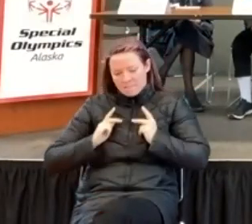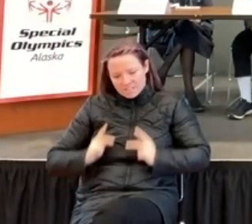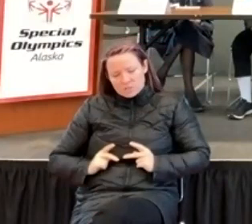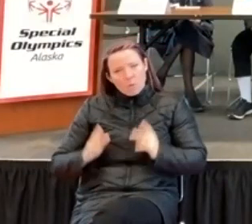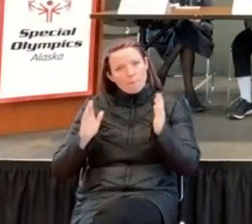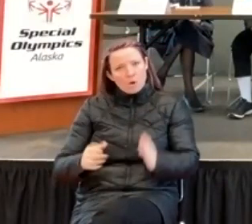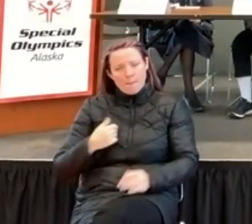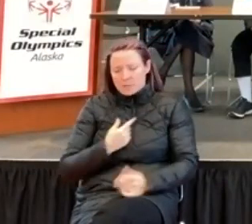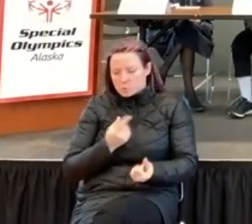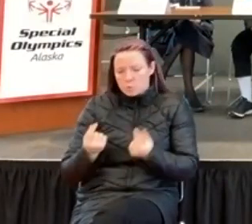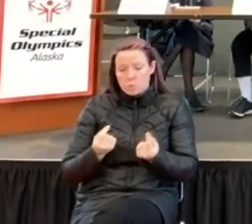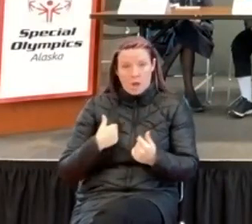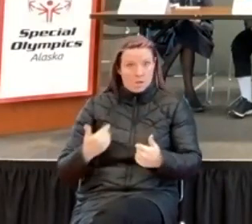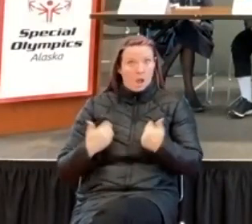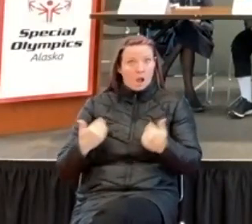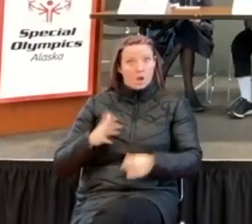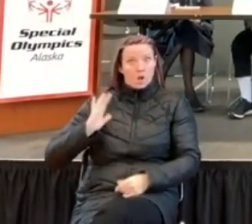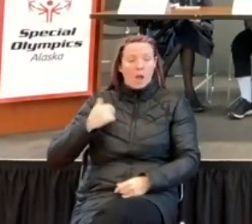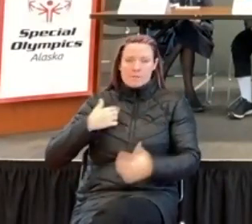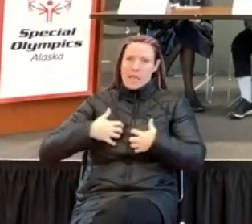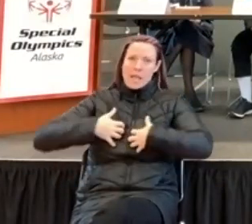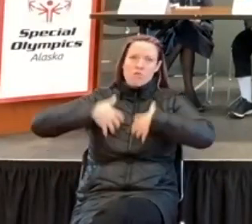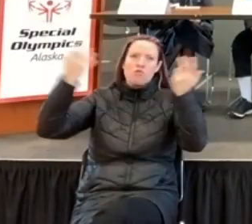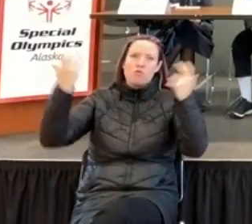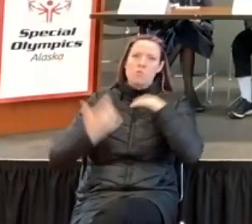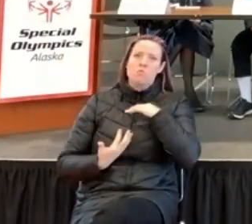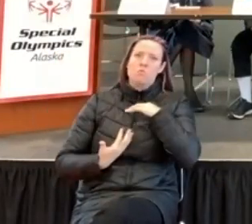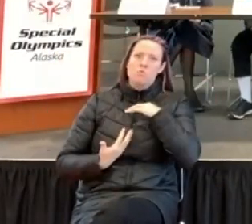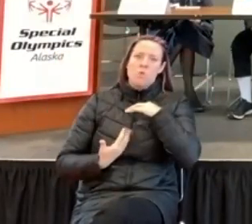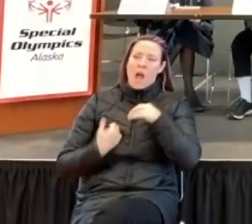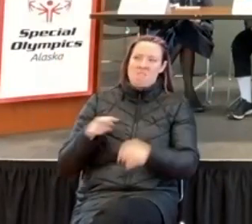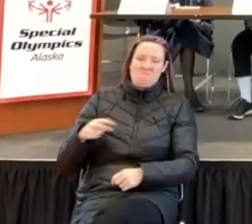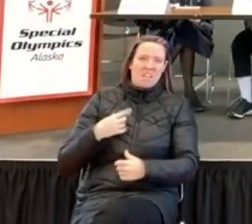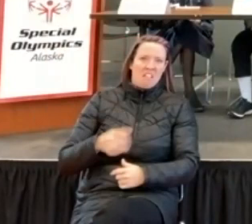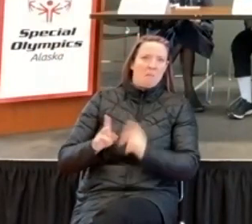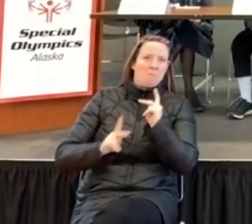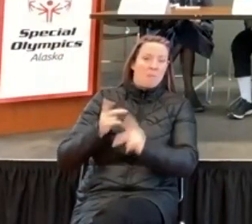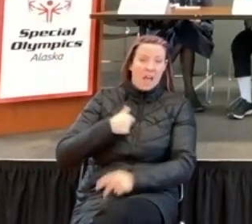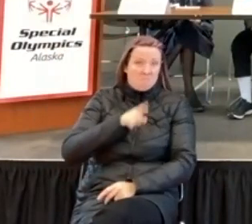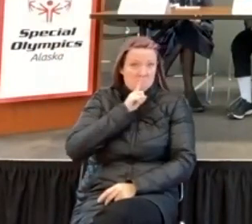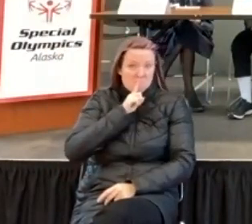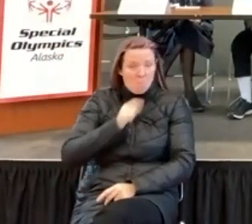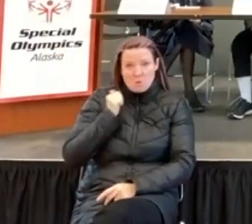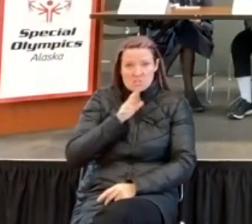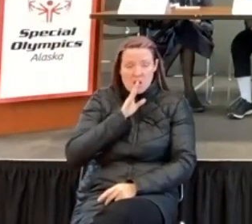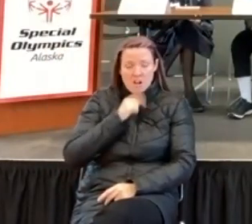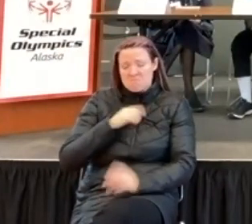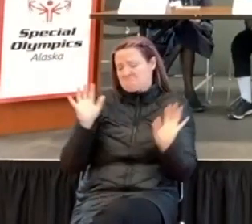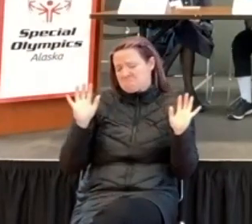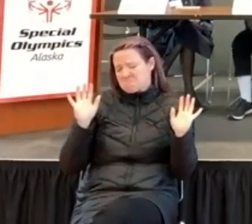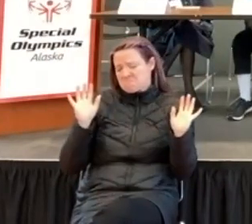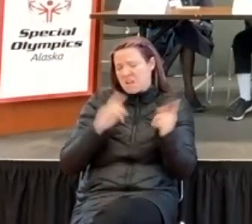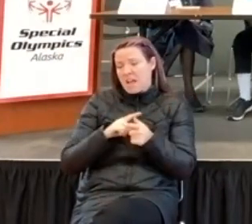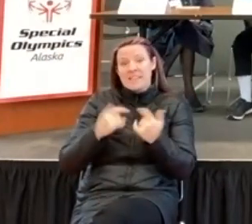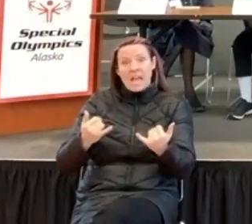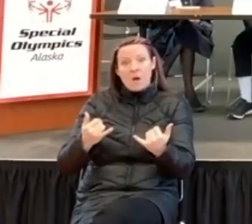person. And when I was younger, I was a very angry person and I didn't mess with people at all. I didn't even talk. But now one